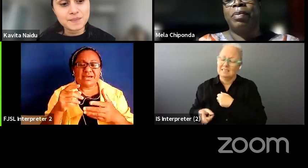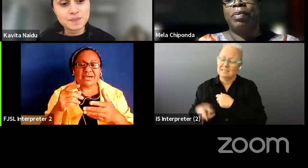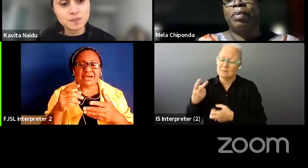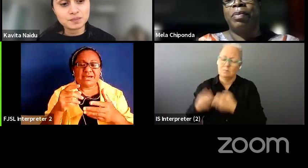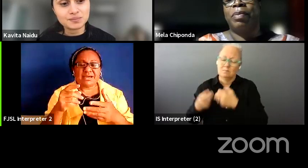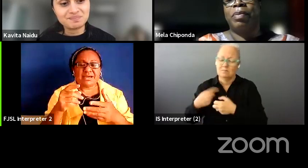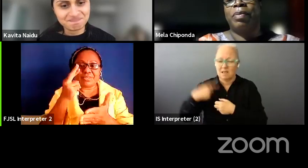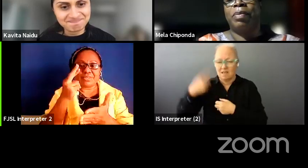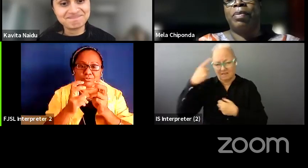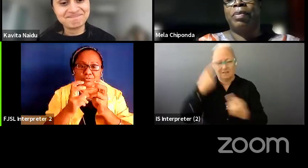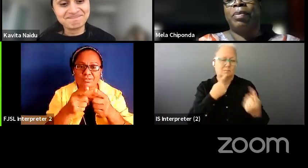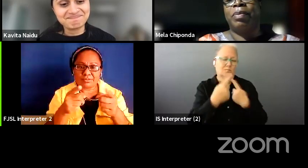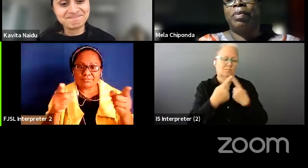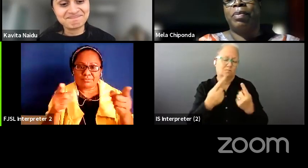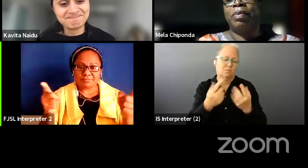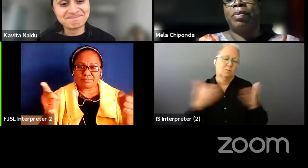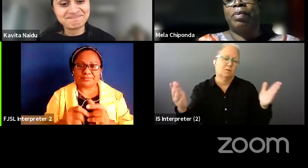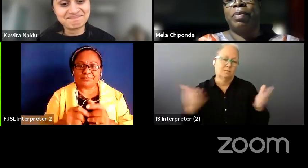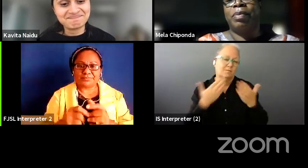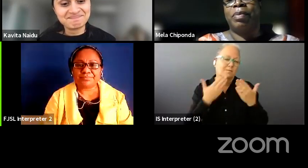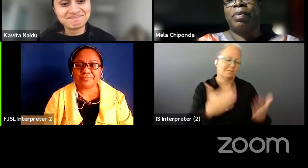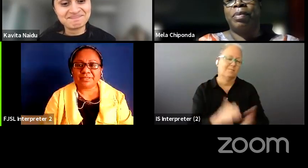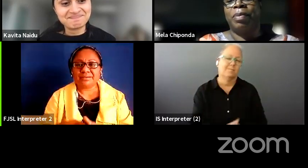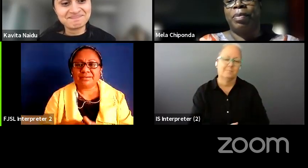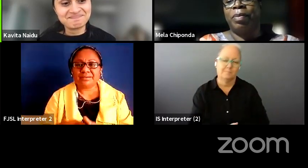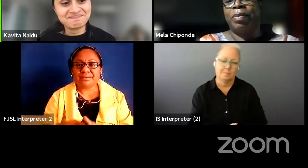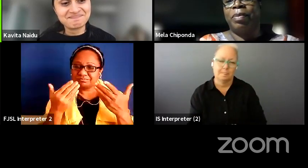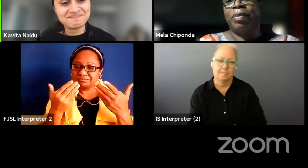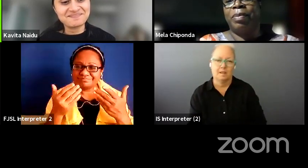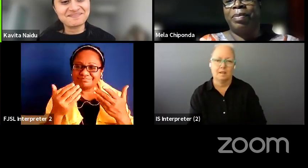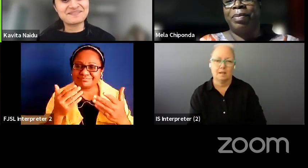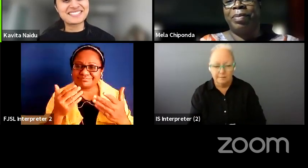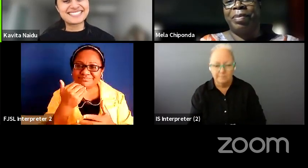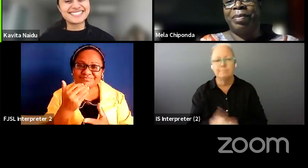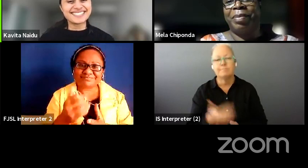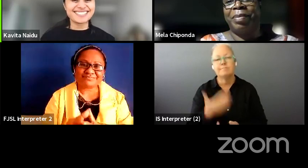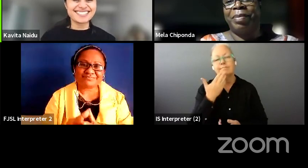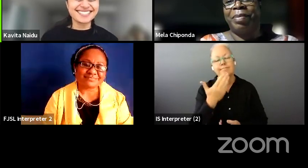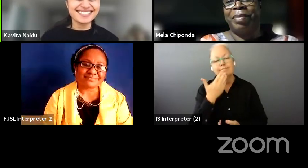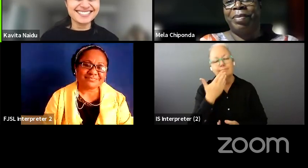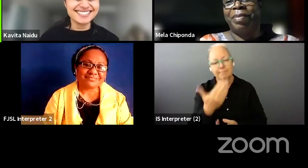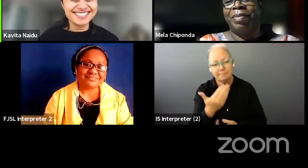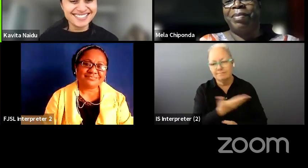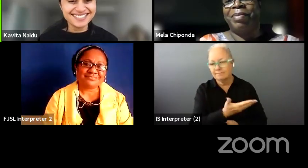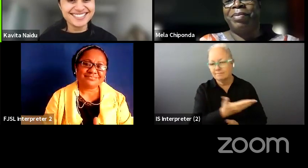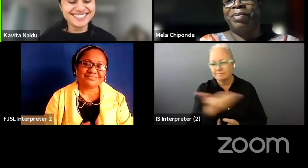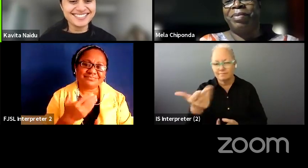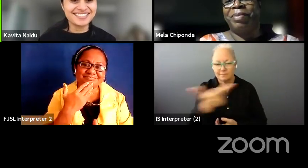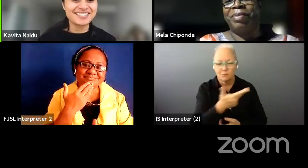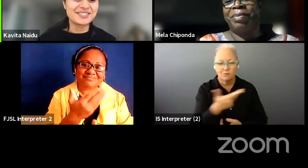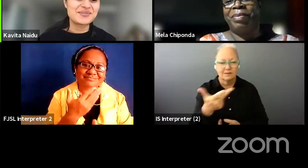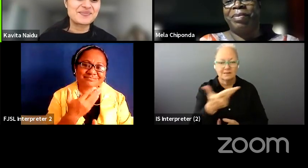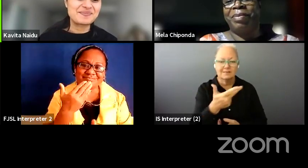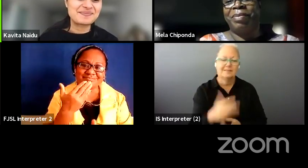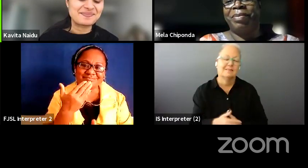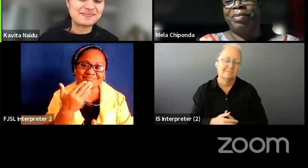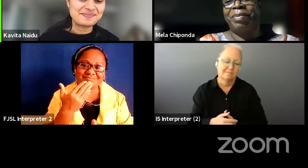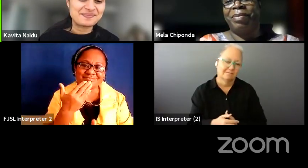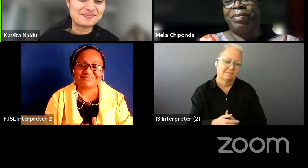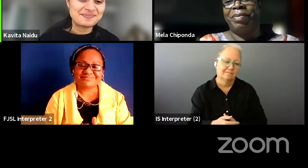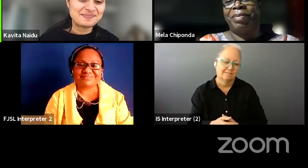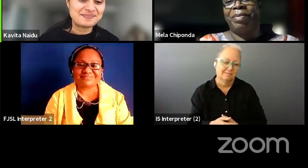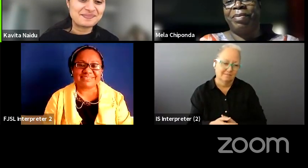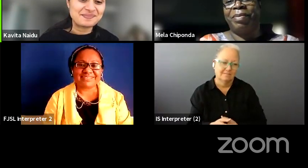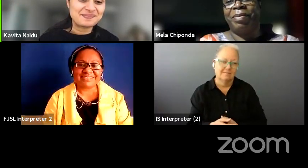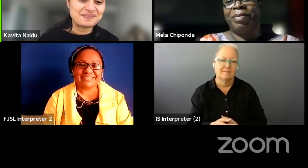discussion. So thank you so much. Thank you so much to all three of you. As you've probably